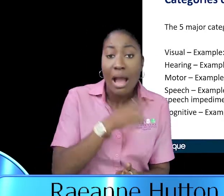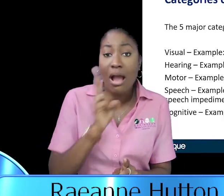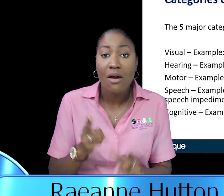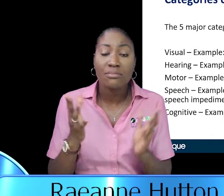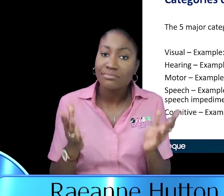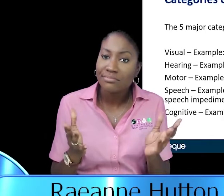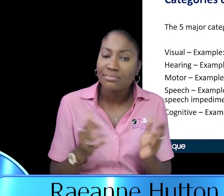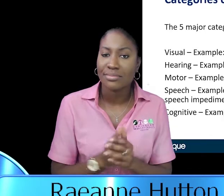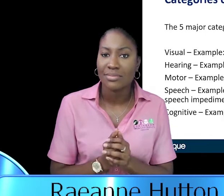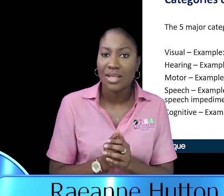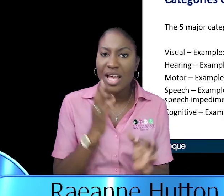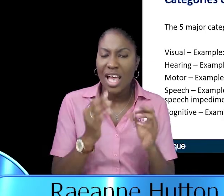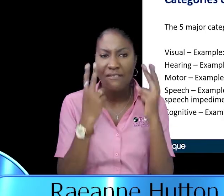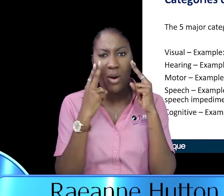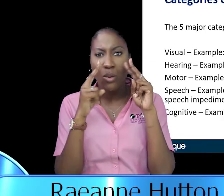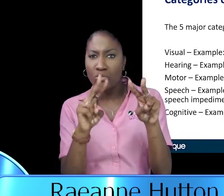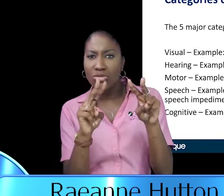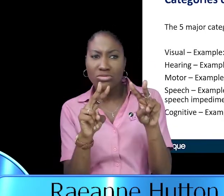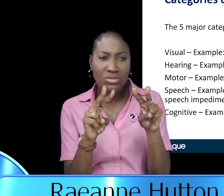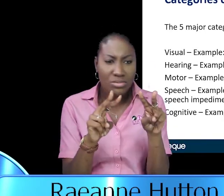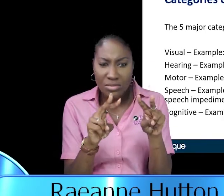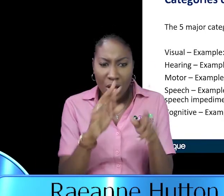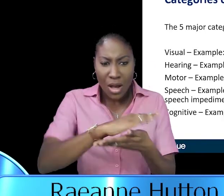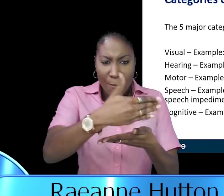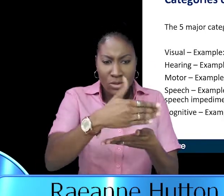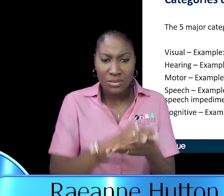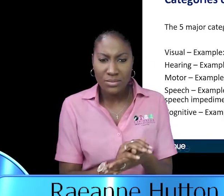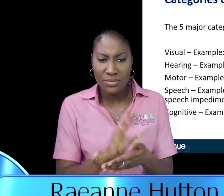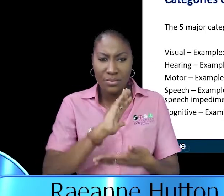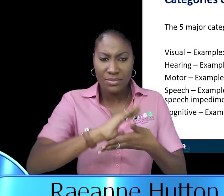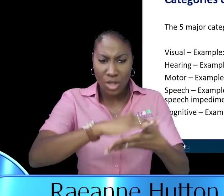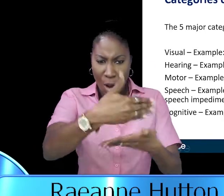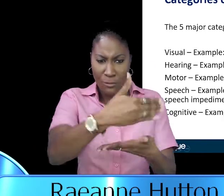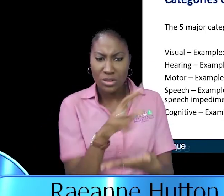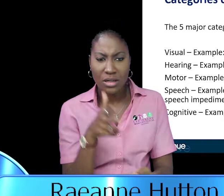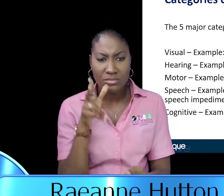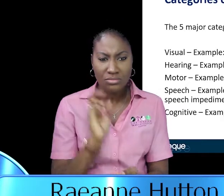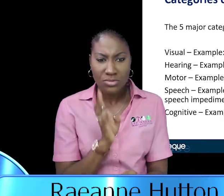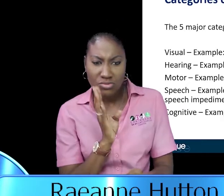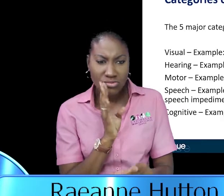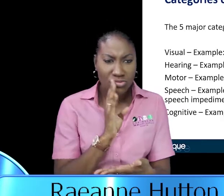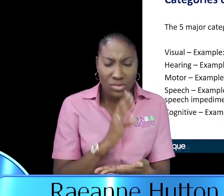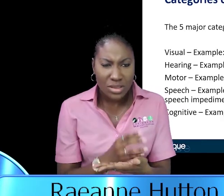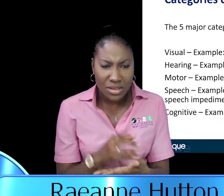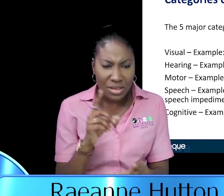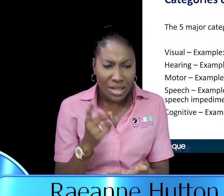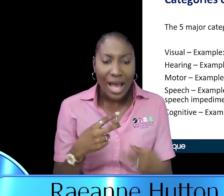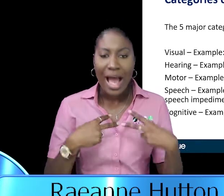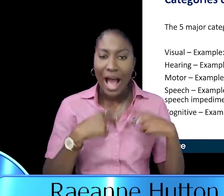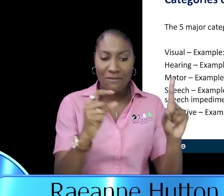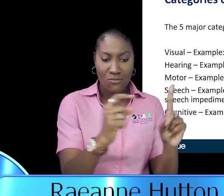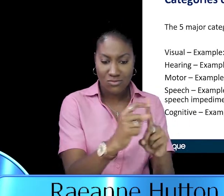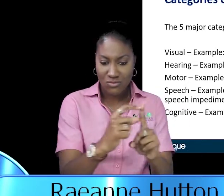hearing. When they're watching media on the computer, and it needs options so that they